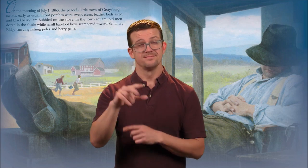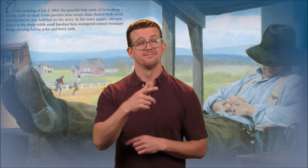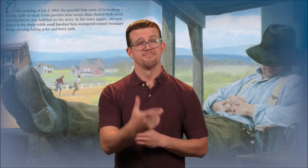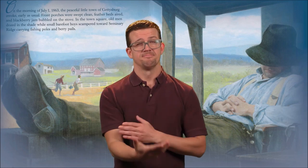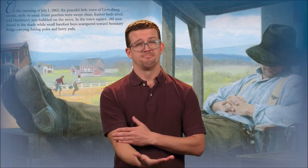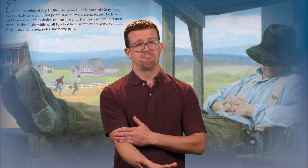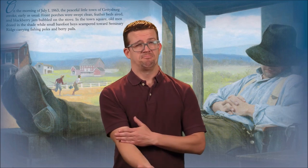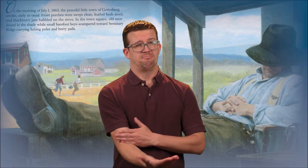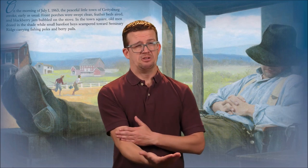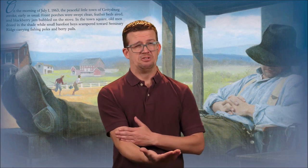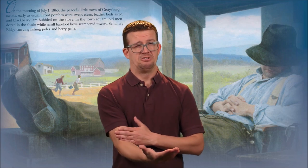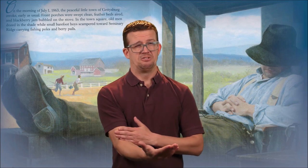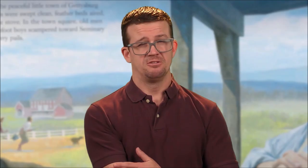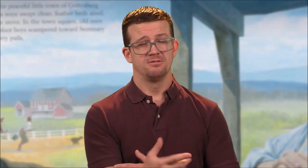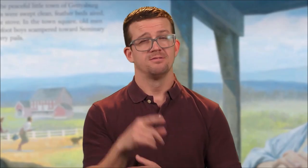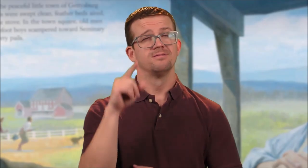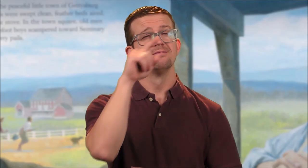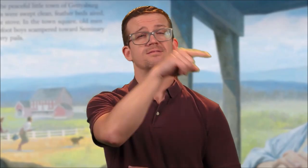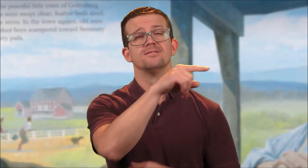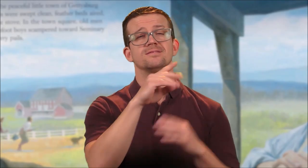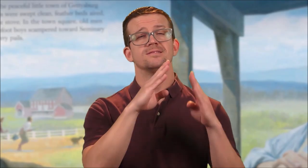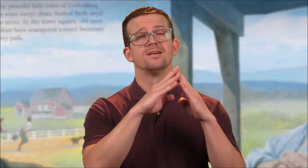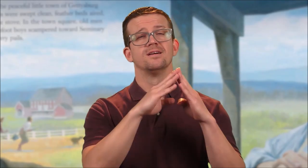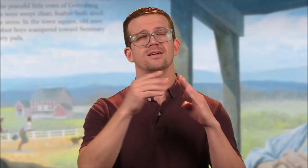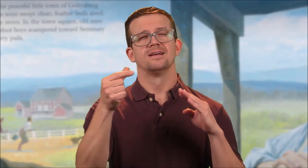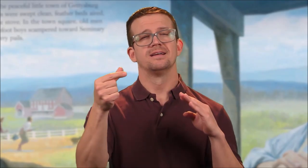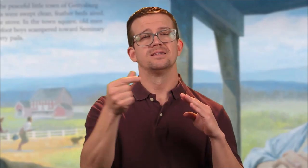On the morning of July 1st,